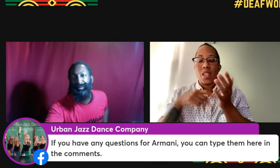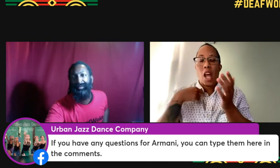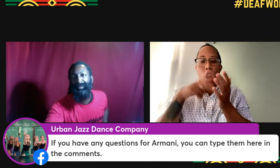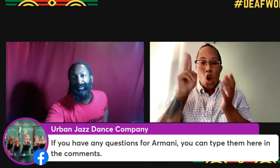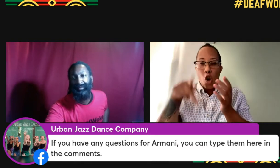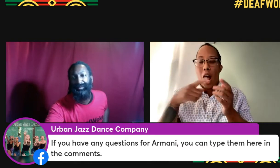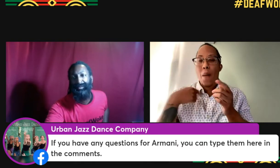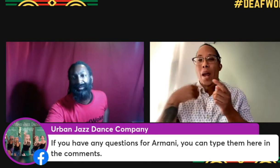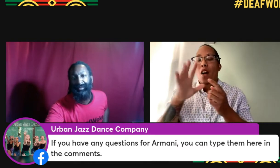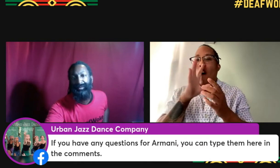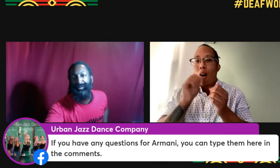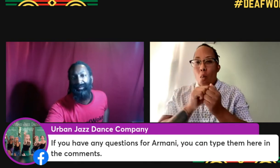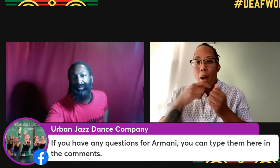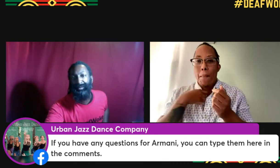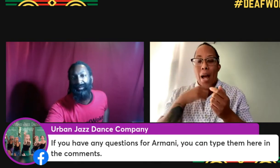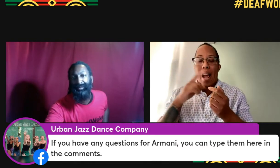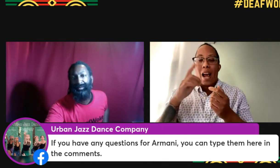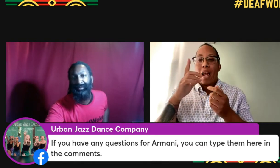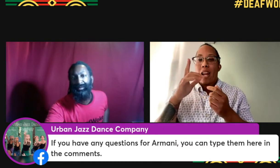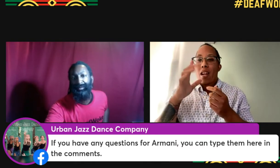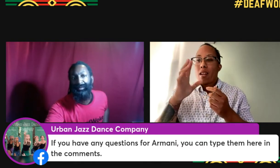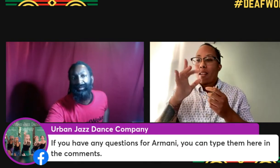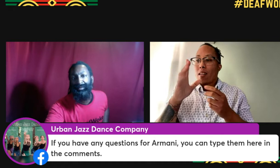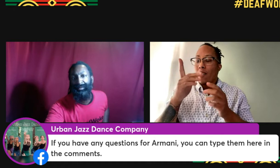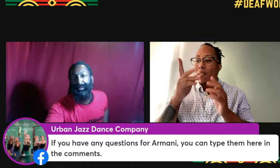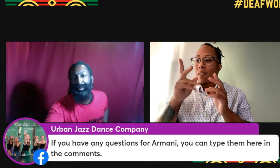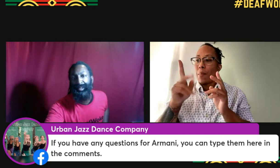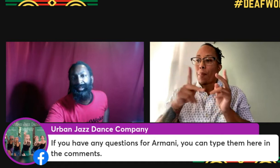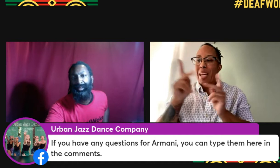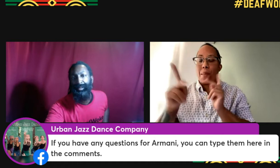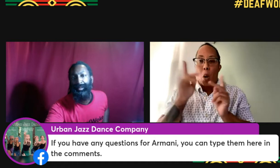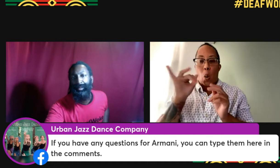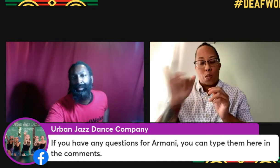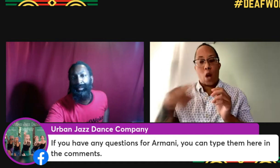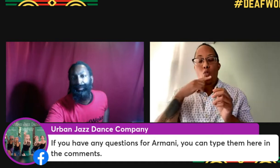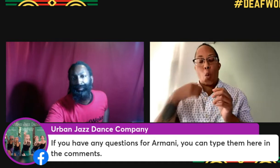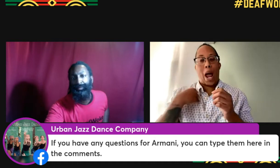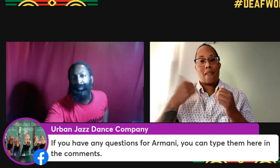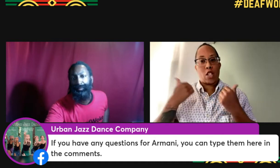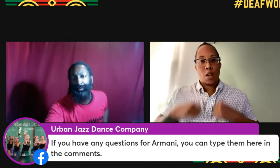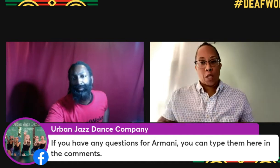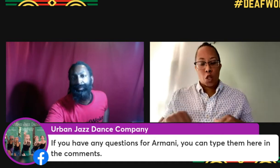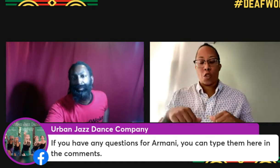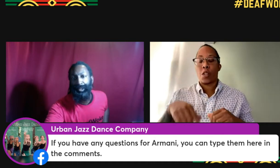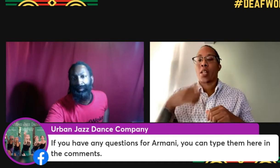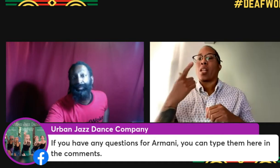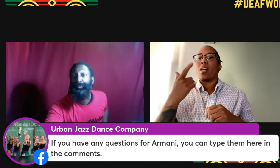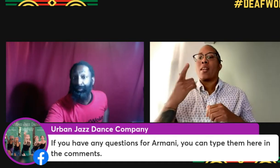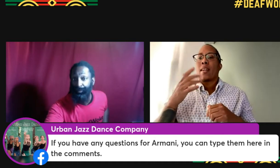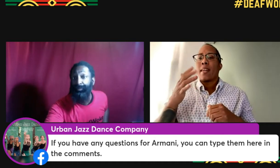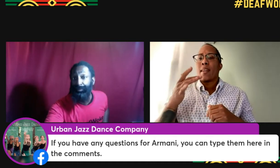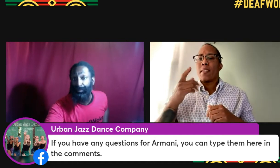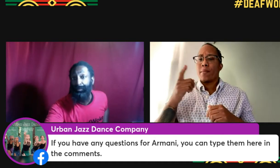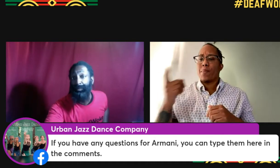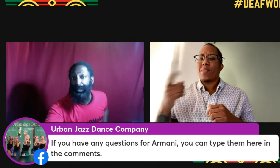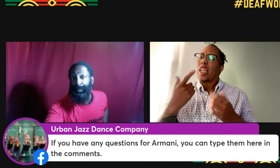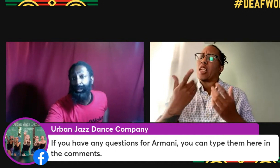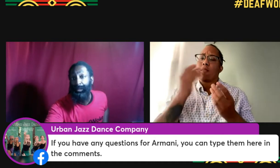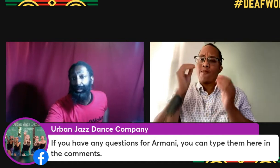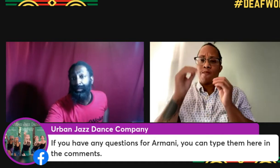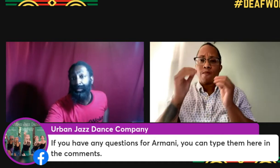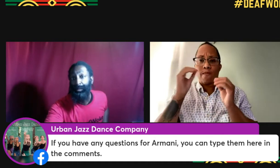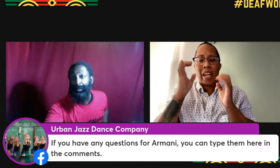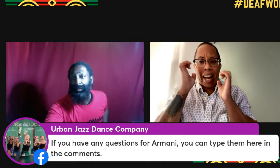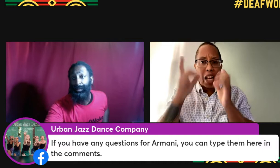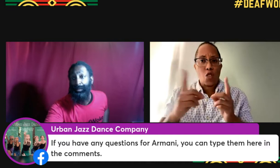body. And so I started to do research. I looked things up. I spoke with people who had